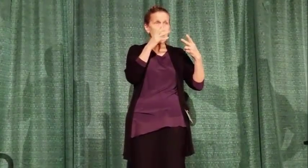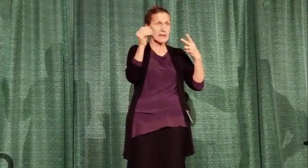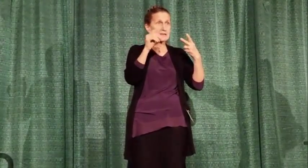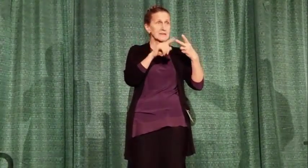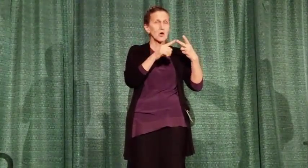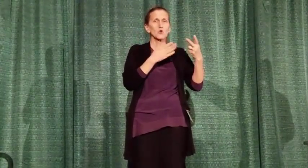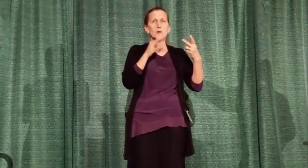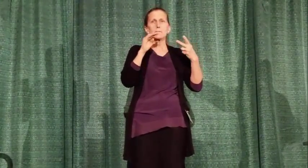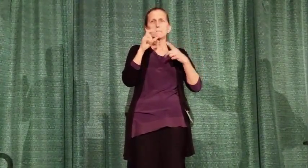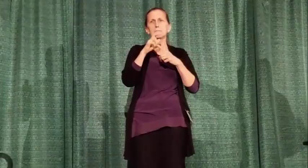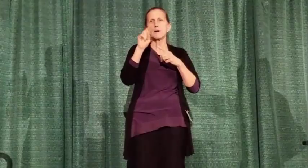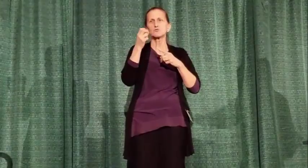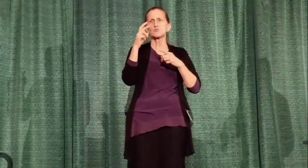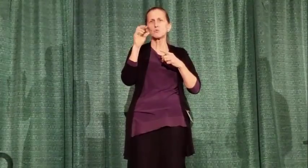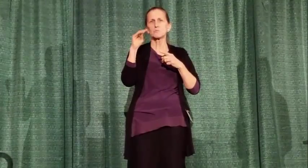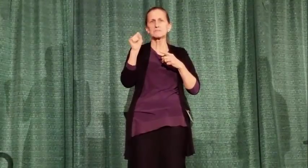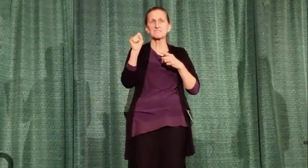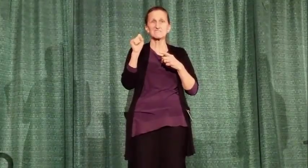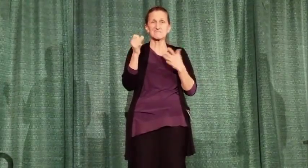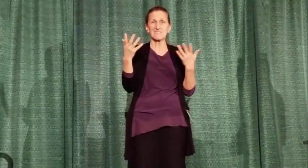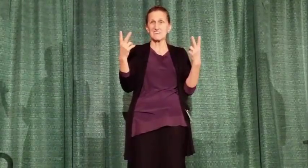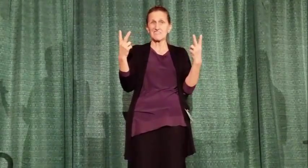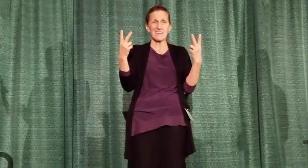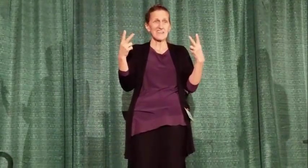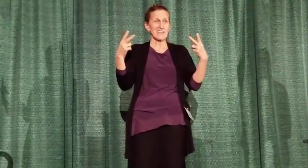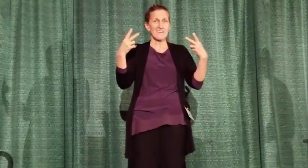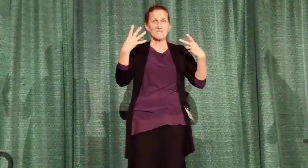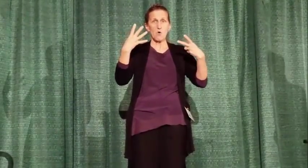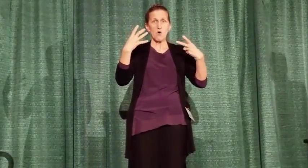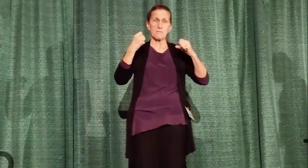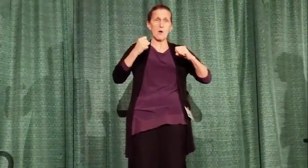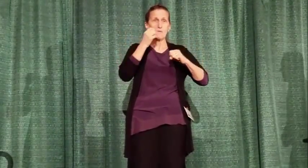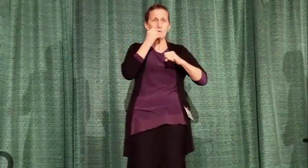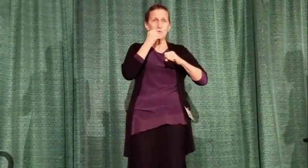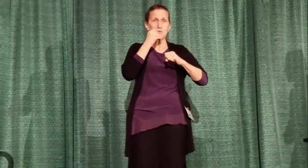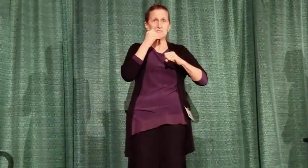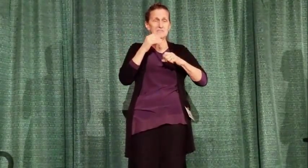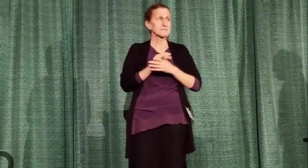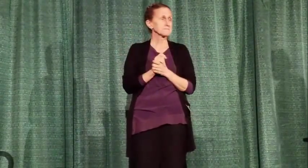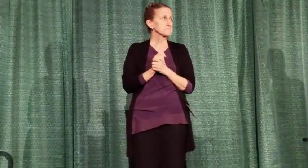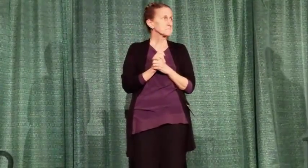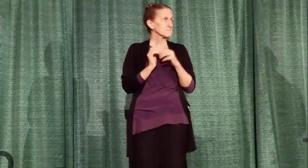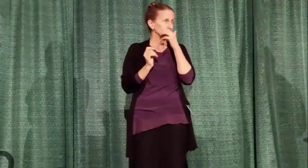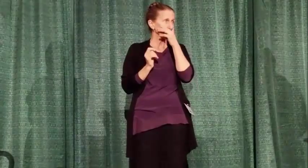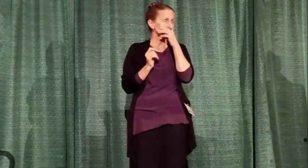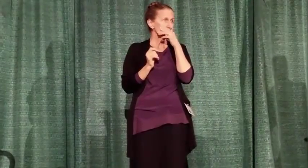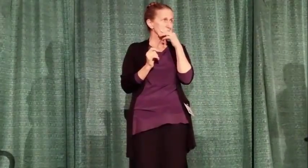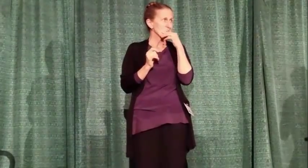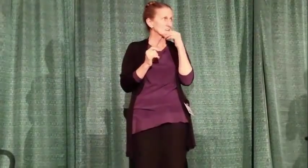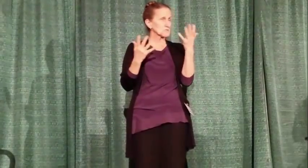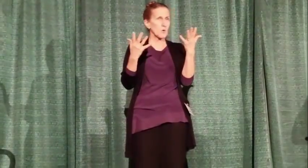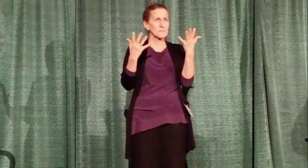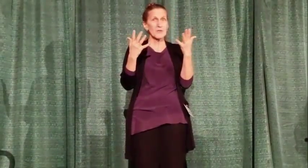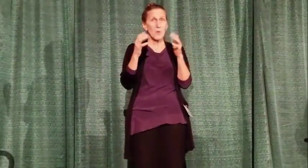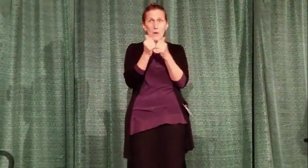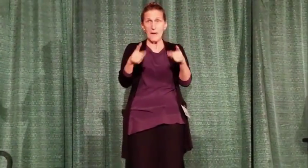and cooked mushrooms. That's right. You got the 4 foods: beans and mushrooms, greens and scallion. Right. So here's